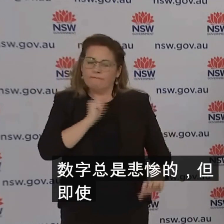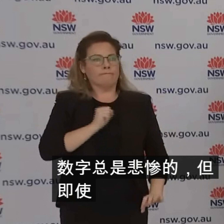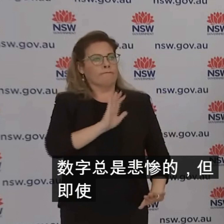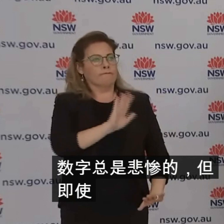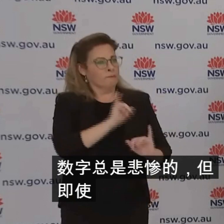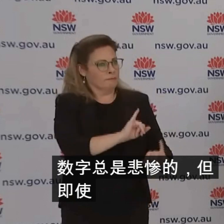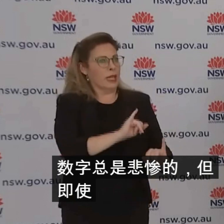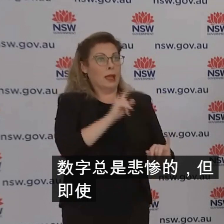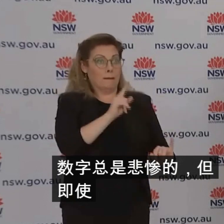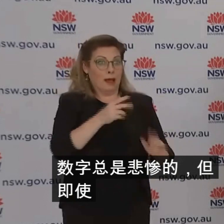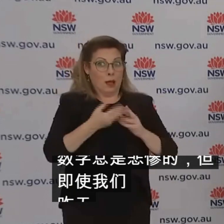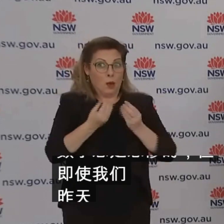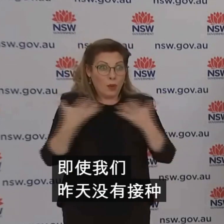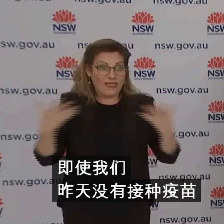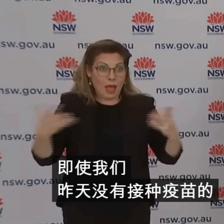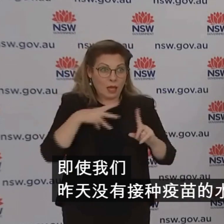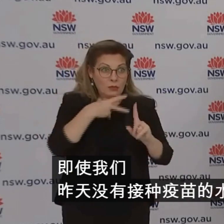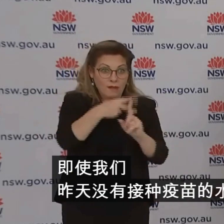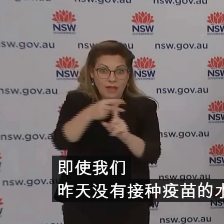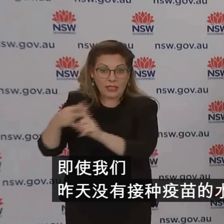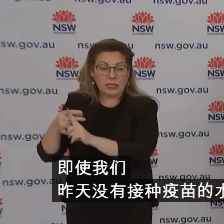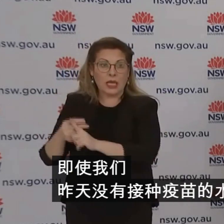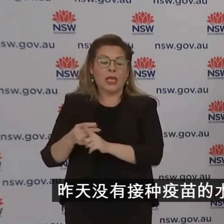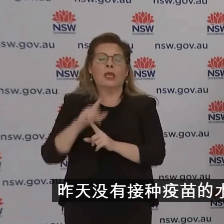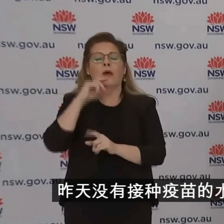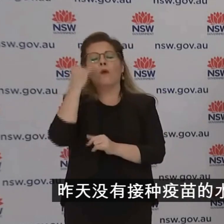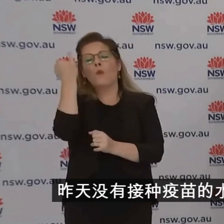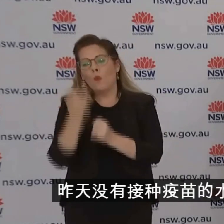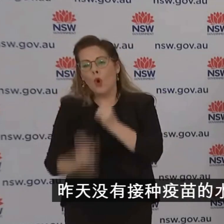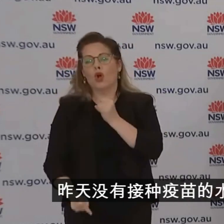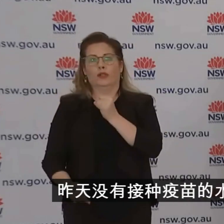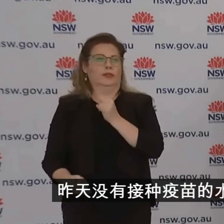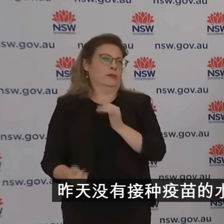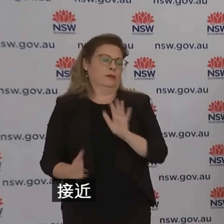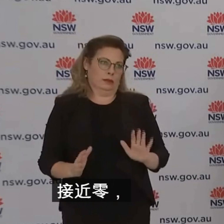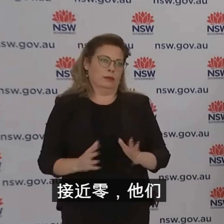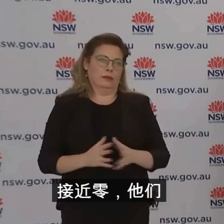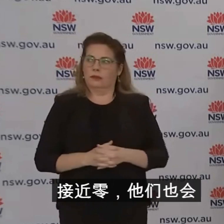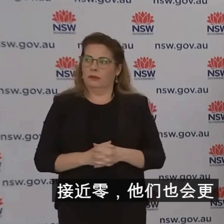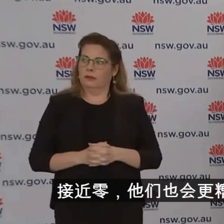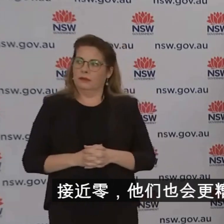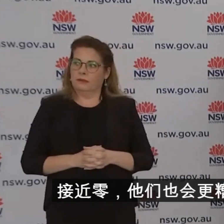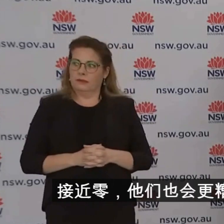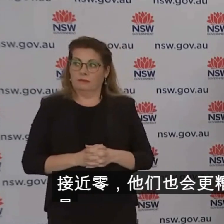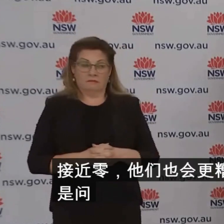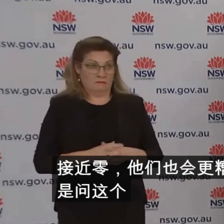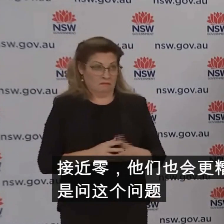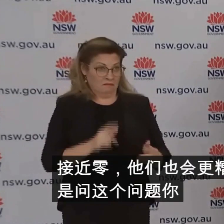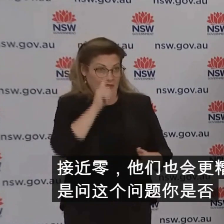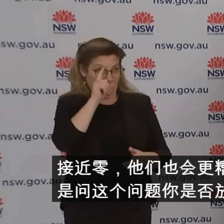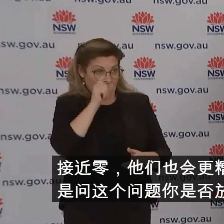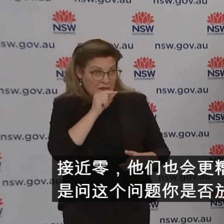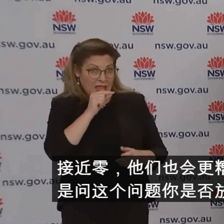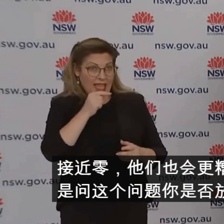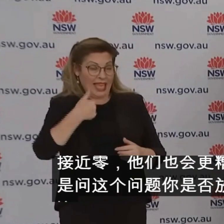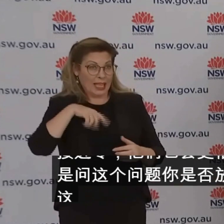they would have been far, far worse even if we hadn't had that level of vaccination. Is it possible now to get close to zero? I mean, the question was asked, have you